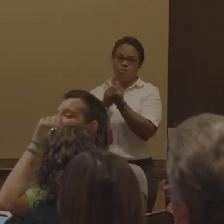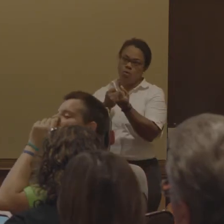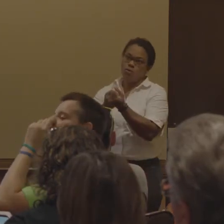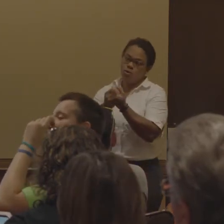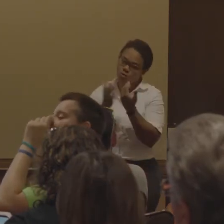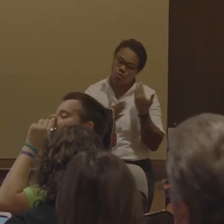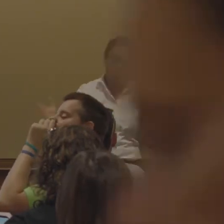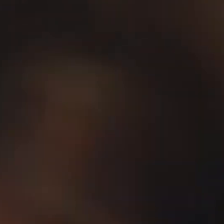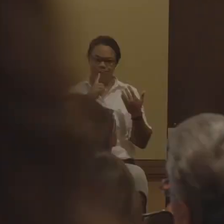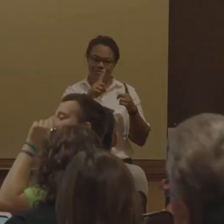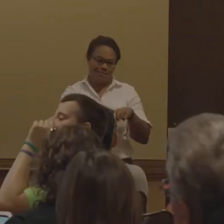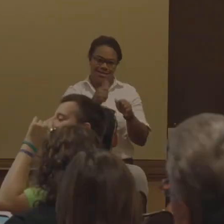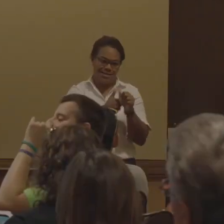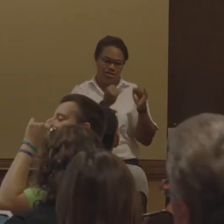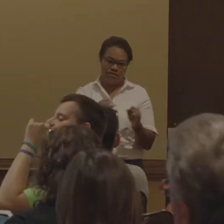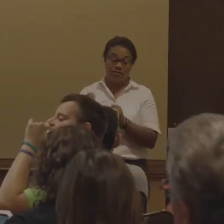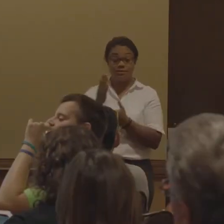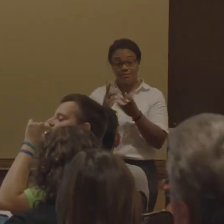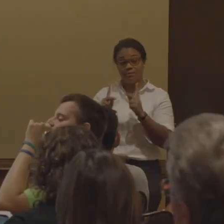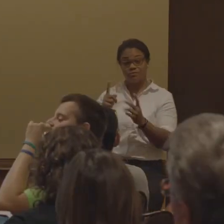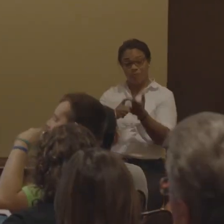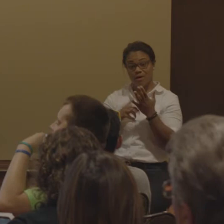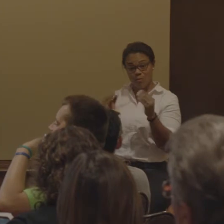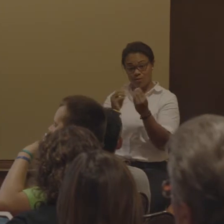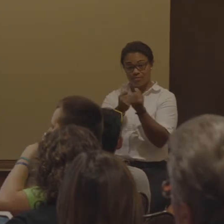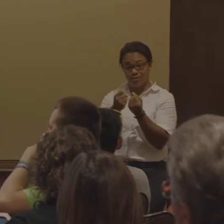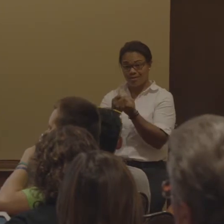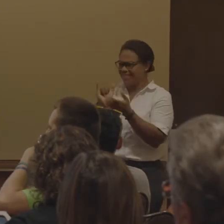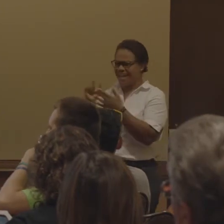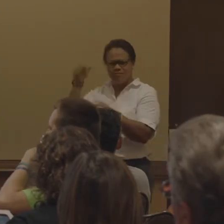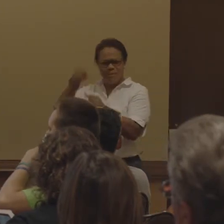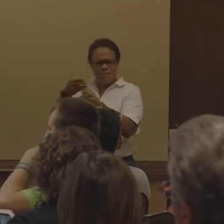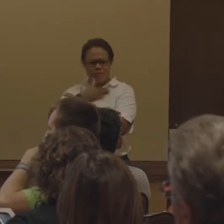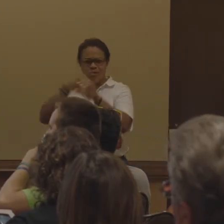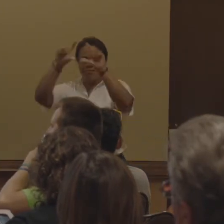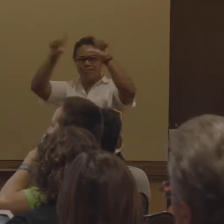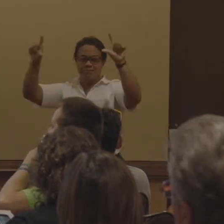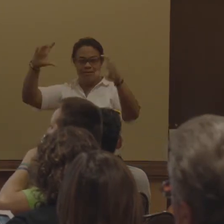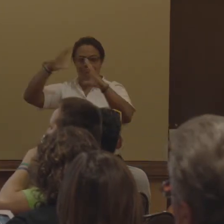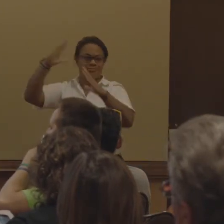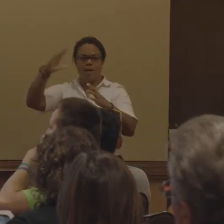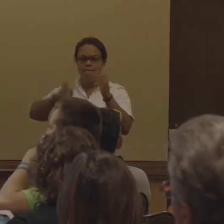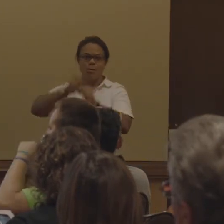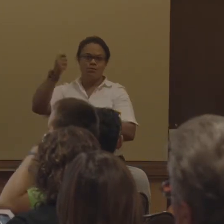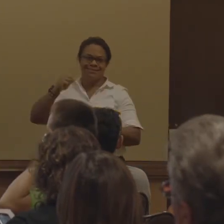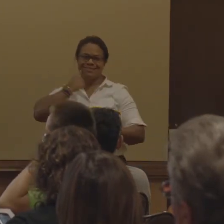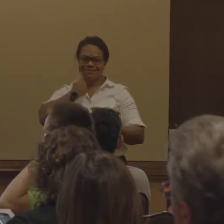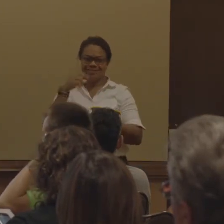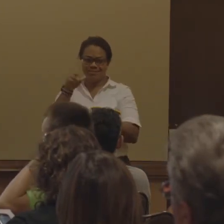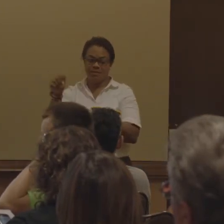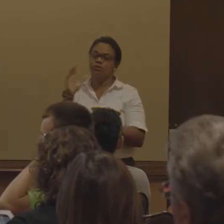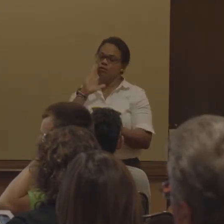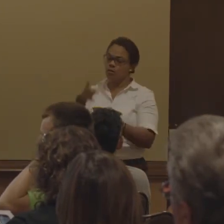individual. Some individuals who need that support are going to be the most significant disabilities and are going to be receiving support employment and have that job coach in